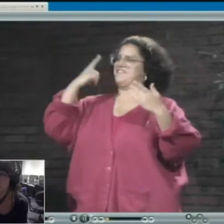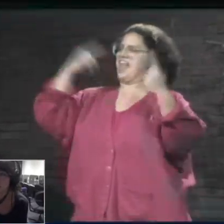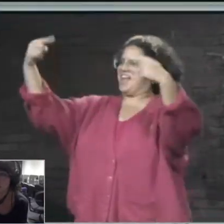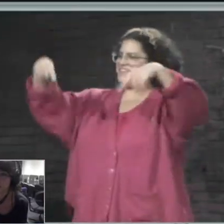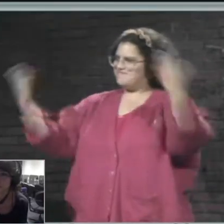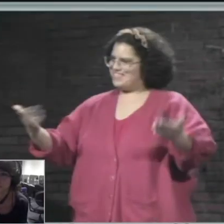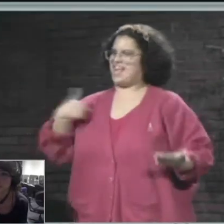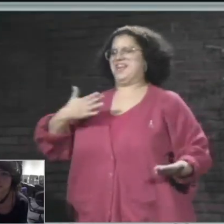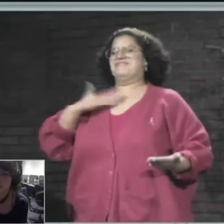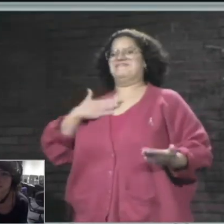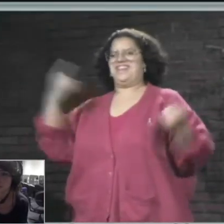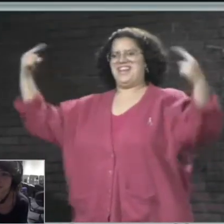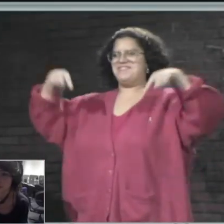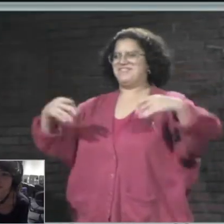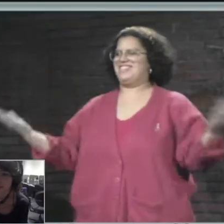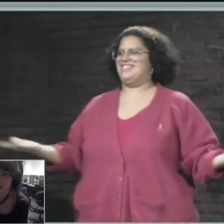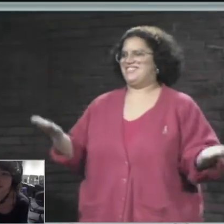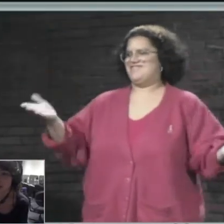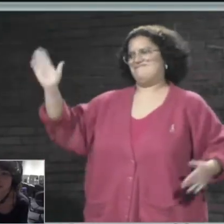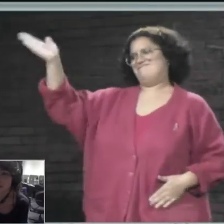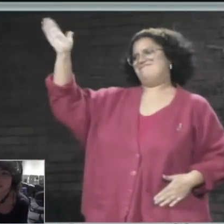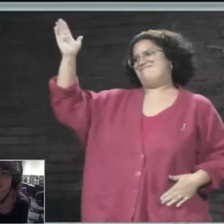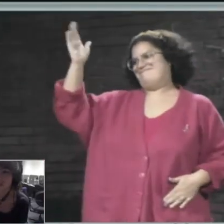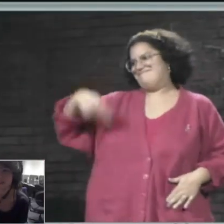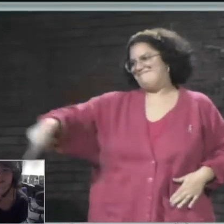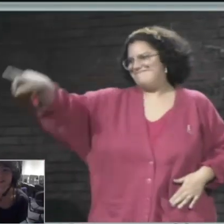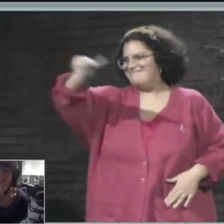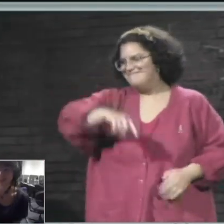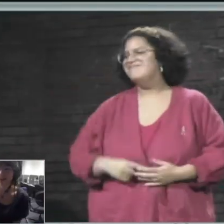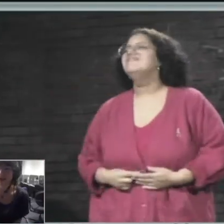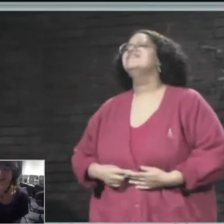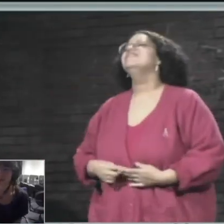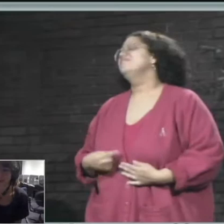Hello. Thank you for coming today. I'm happy to be here to talk with you today.